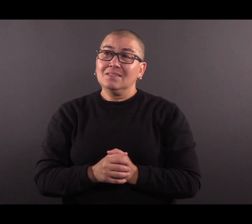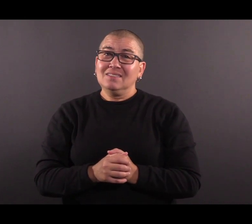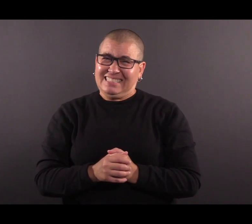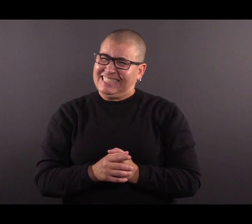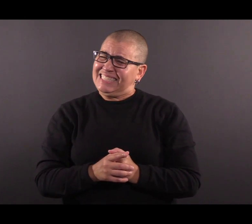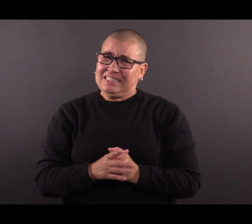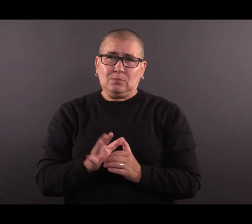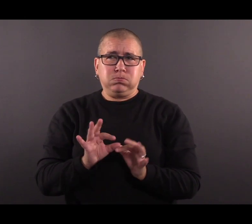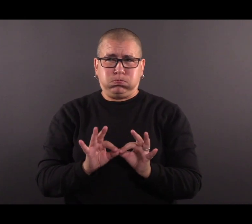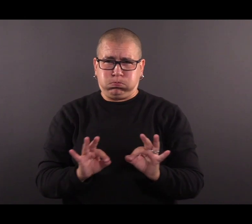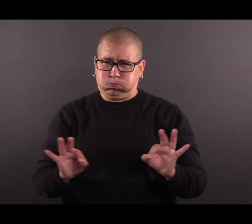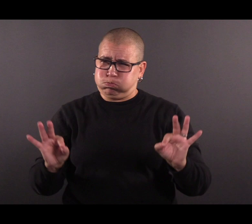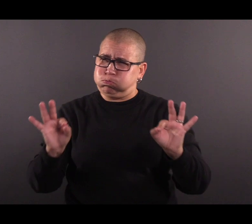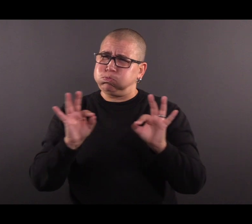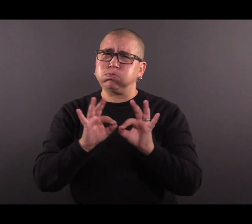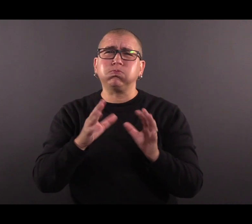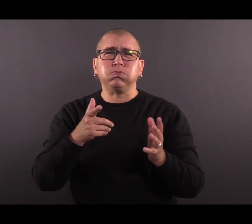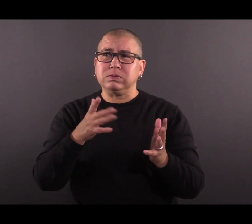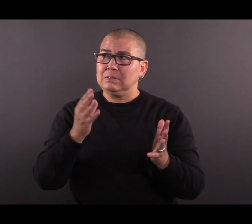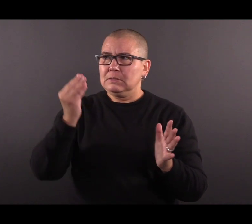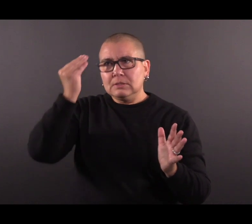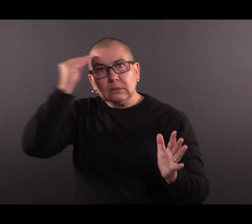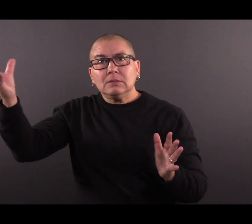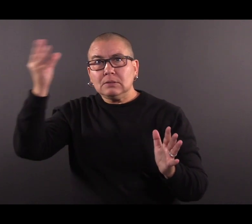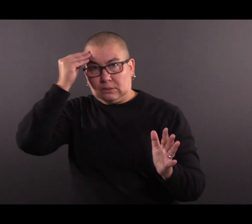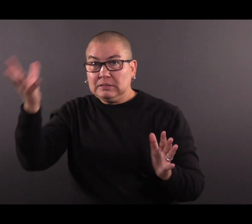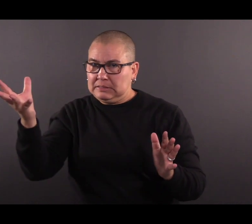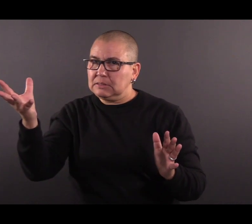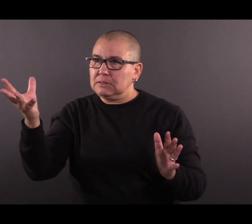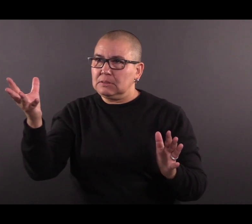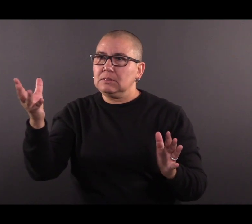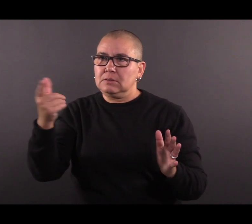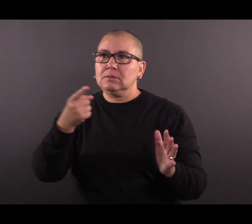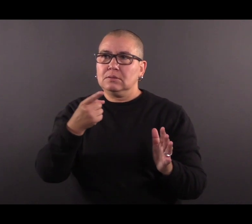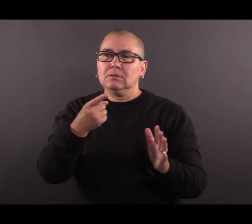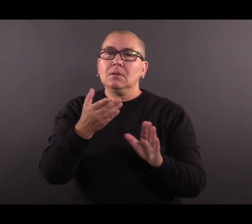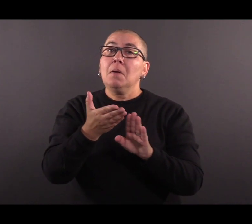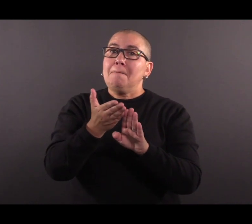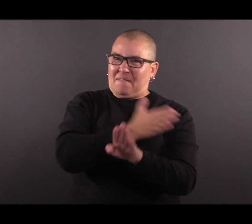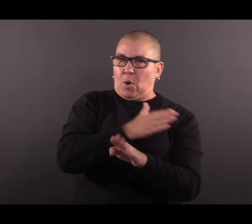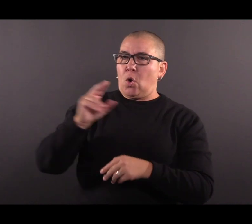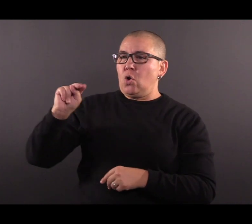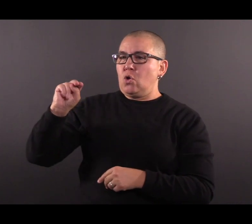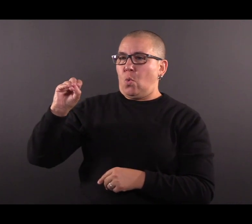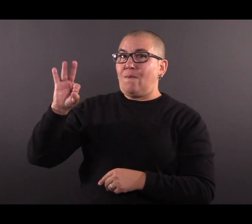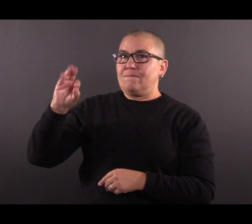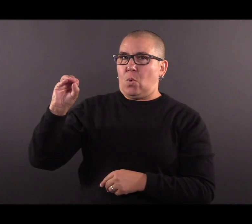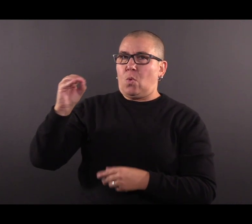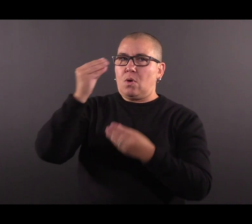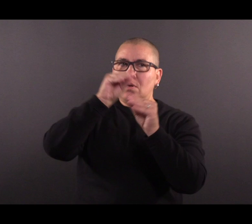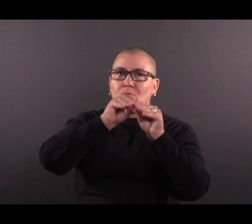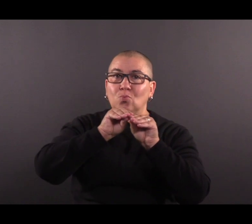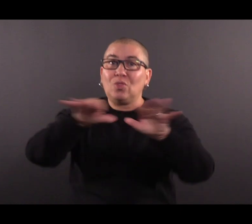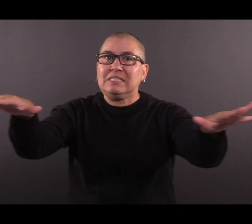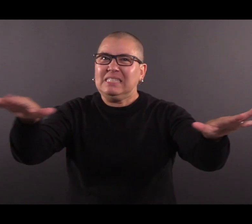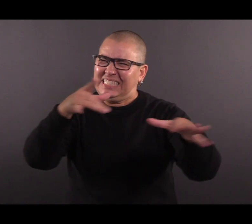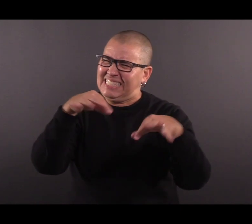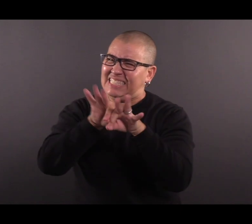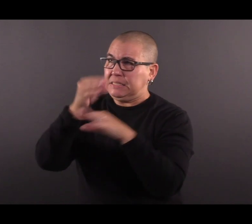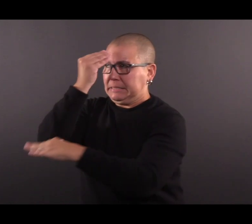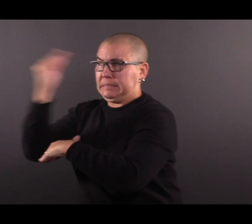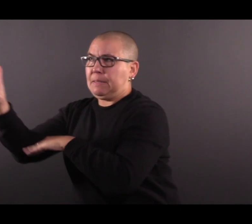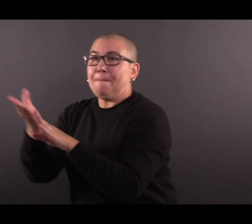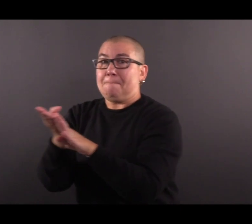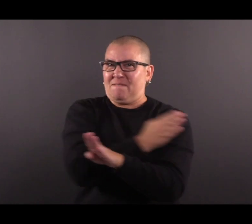It is beneficial to begin communication with your COC as early as possible before the notice of funding opportunity